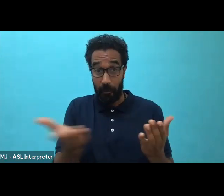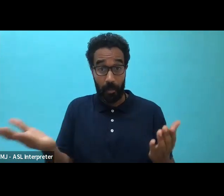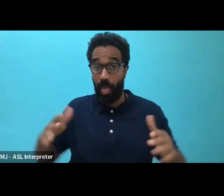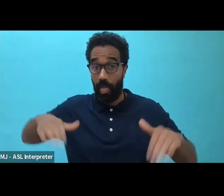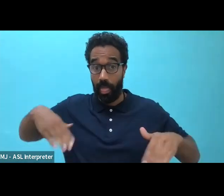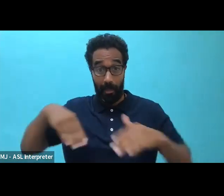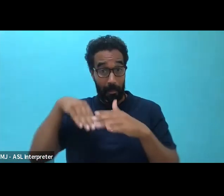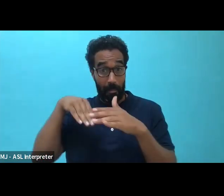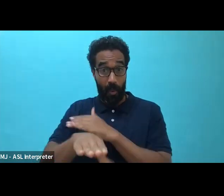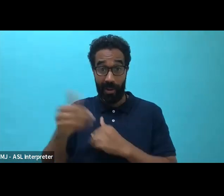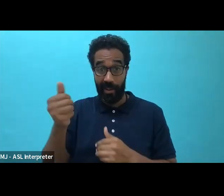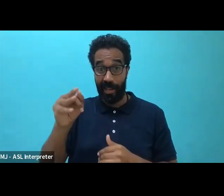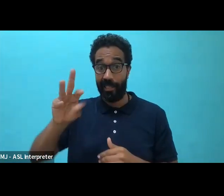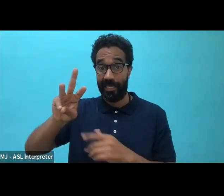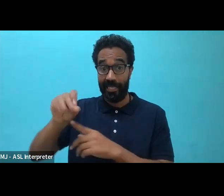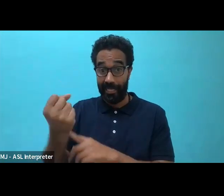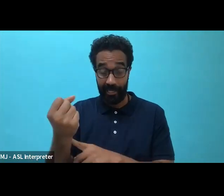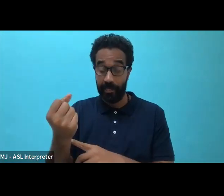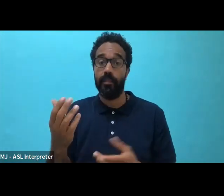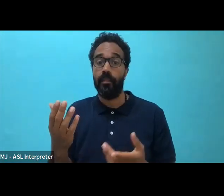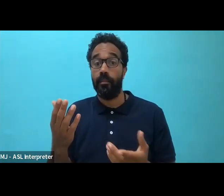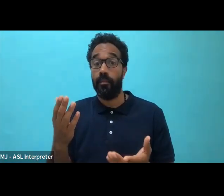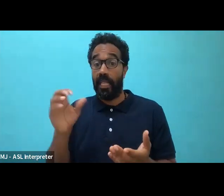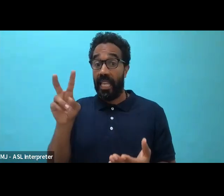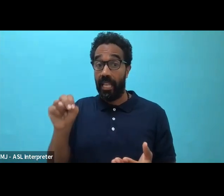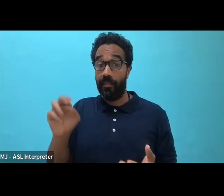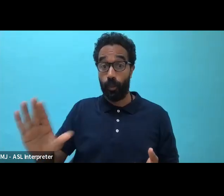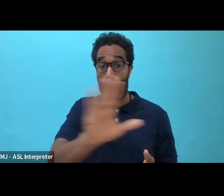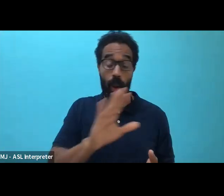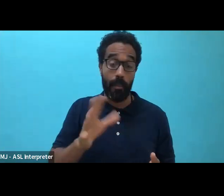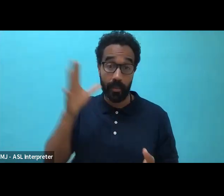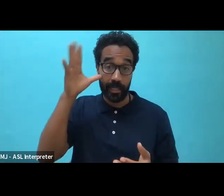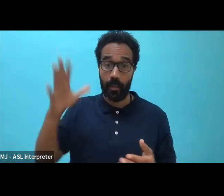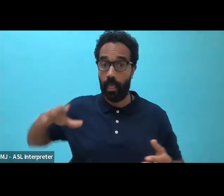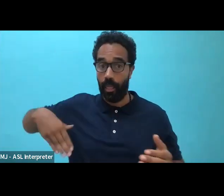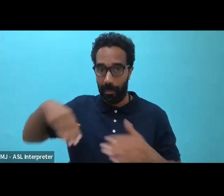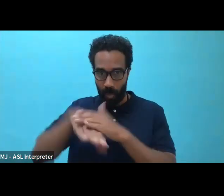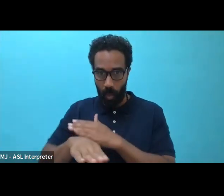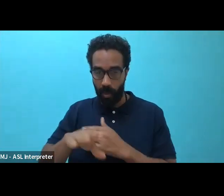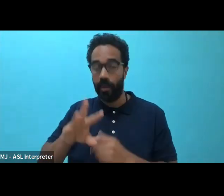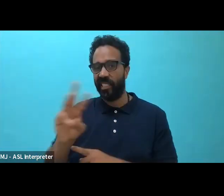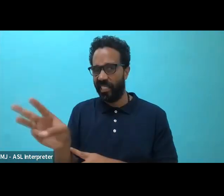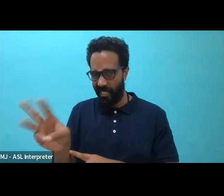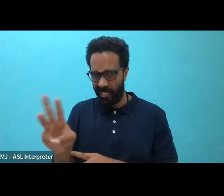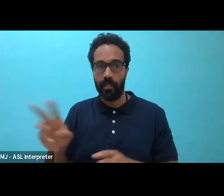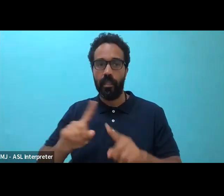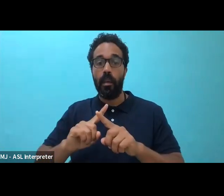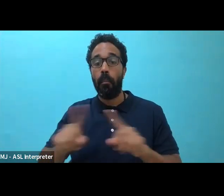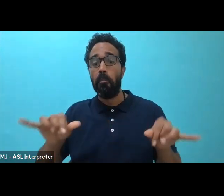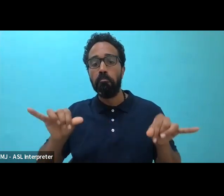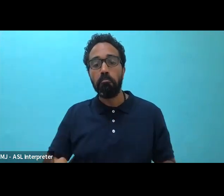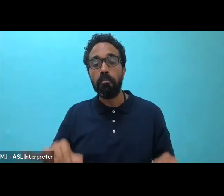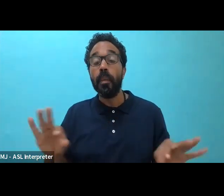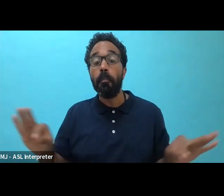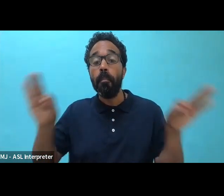your parents weren't born yet in the 1960s. But I think it's very important to understand where our